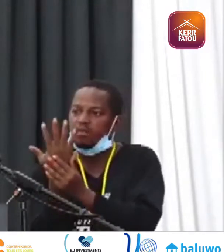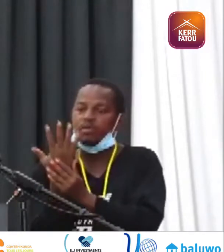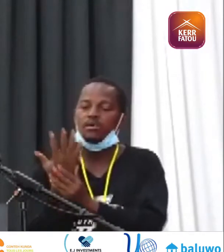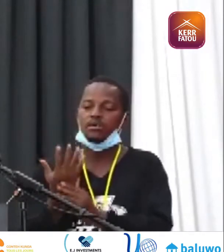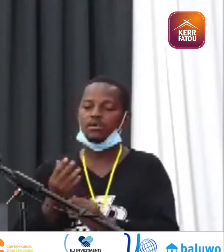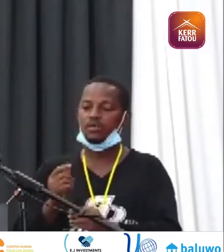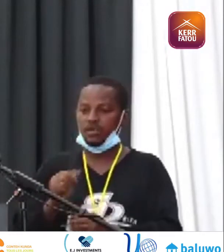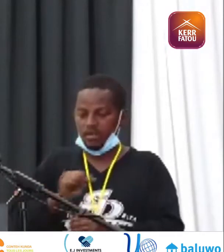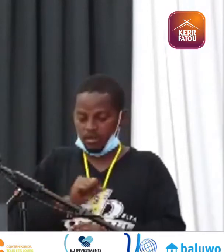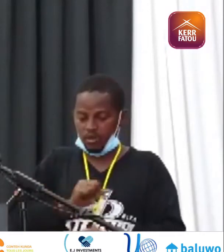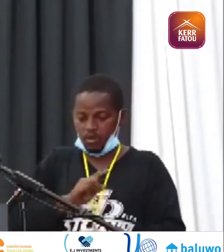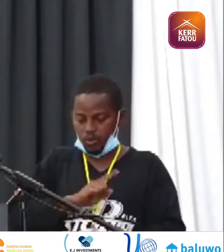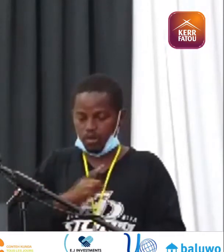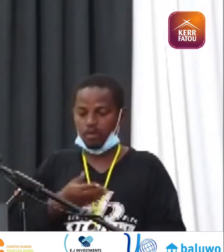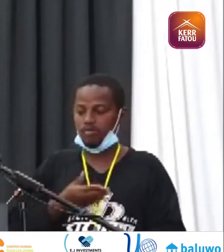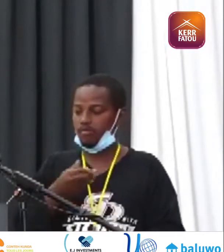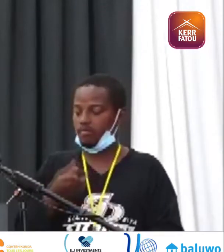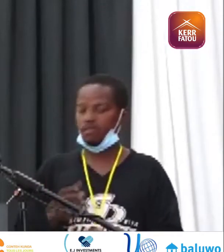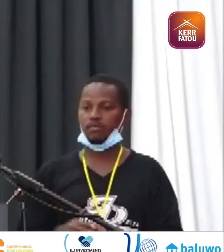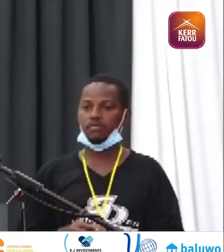developmental and transformative efforts